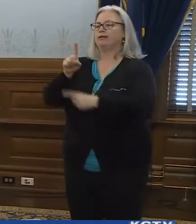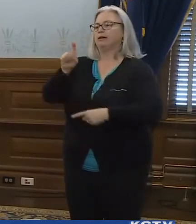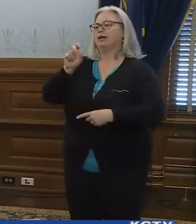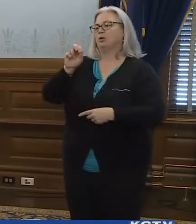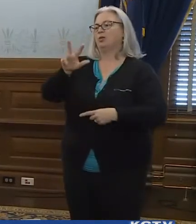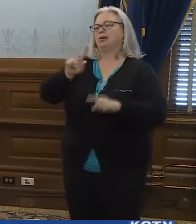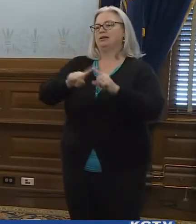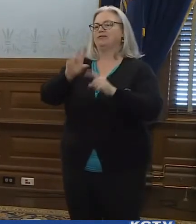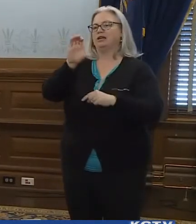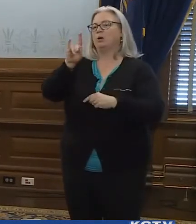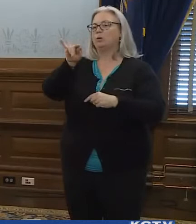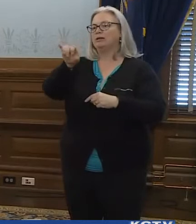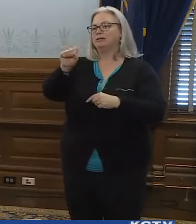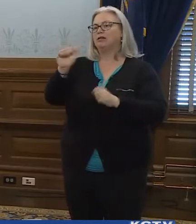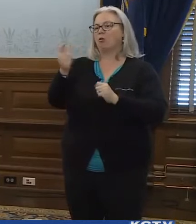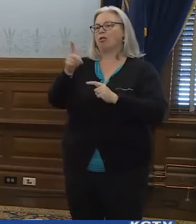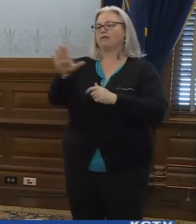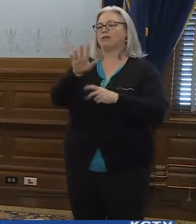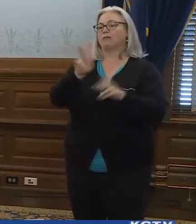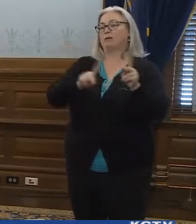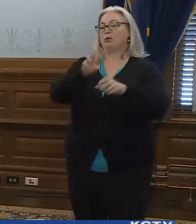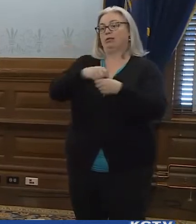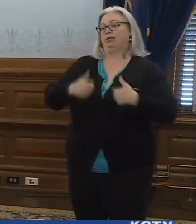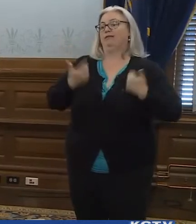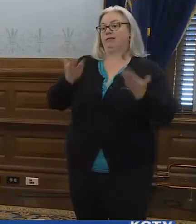103 counties and all of their constituents.